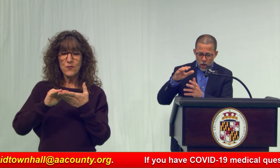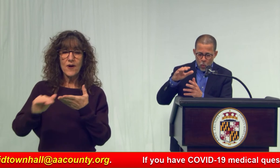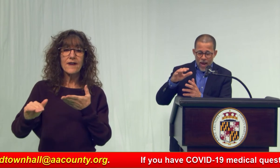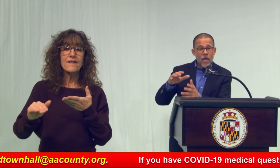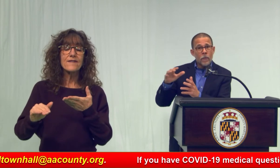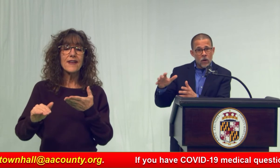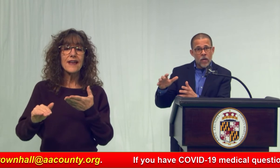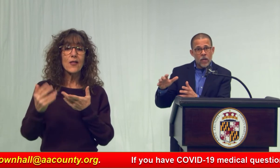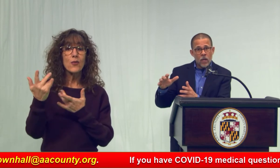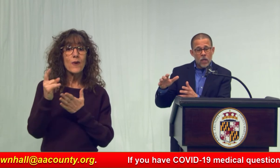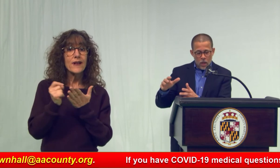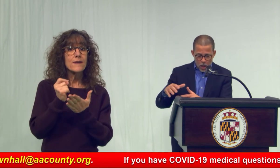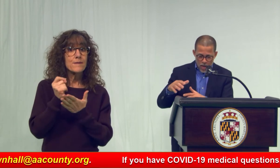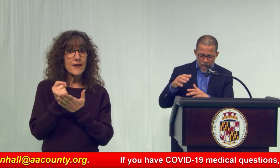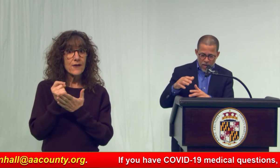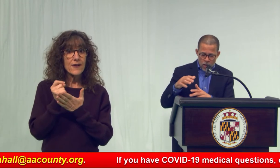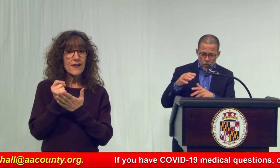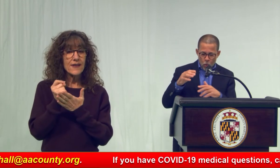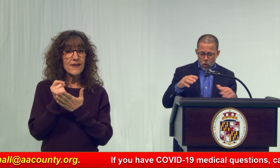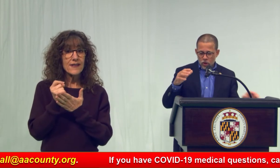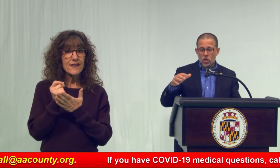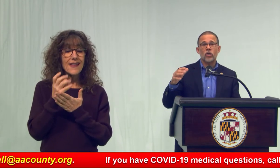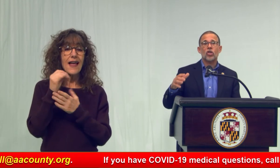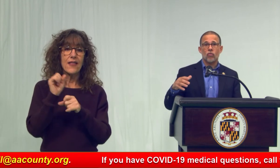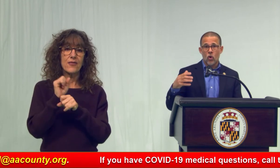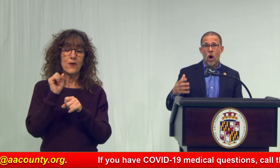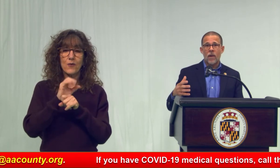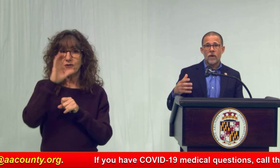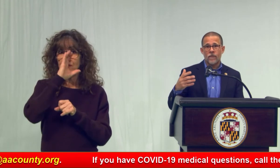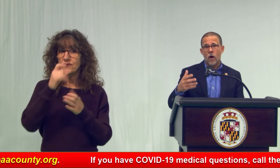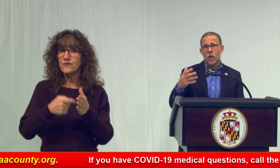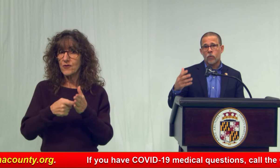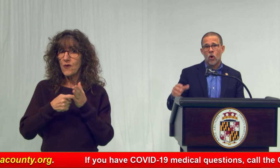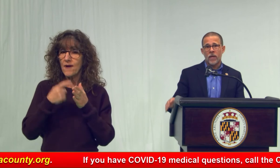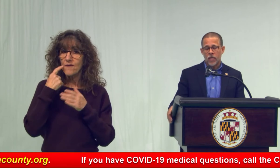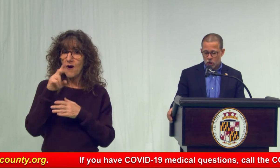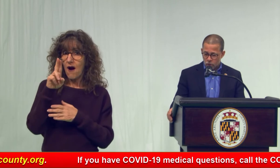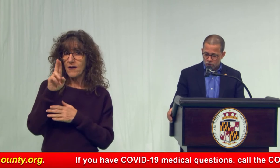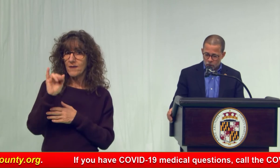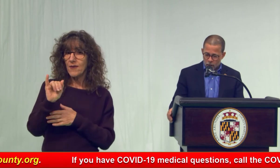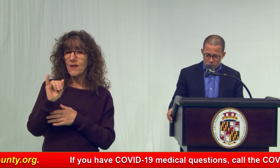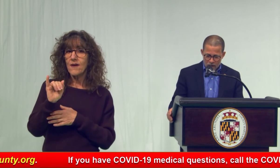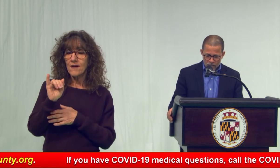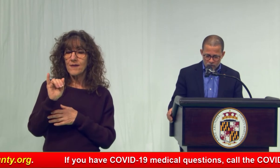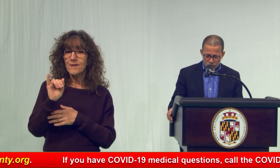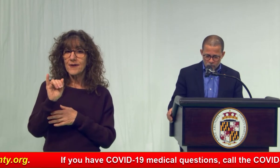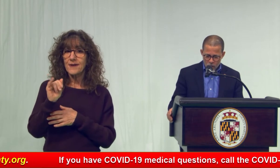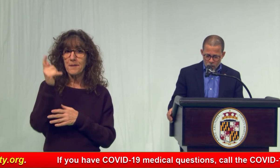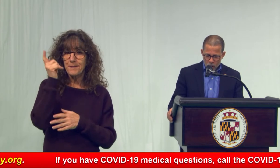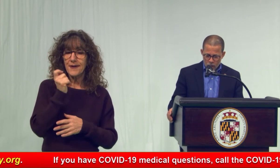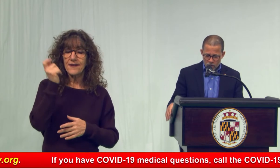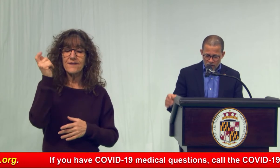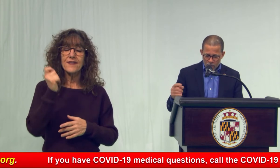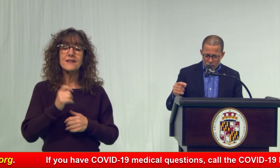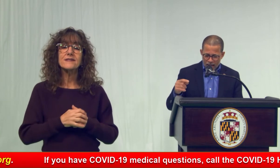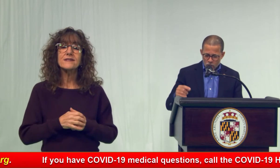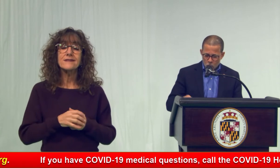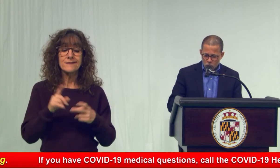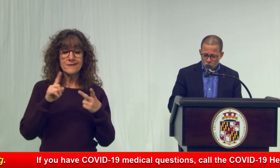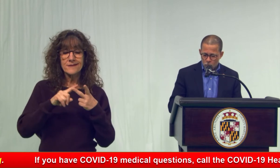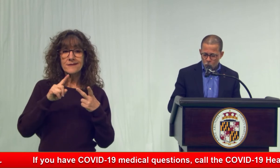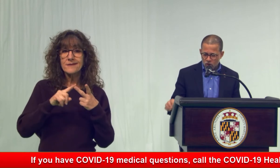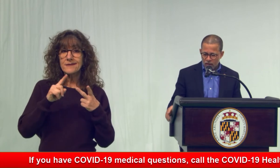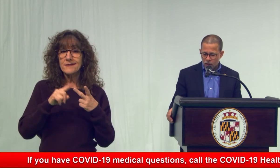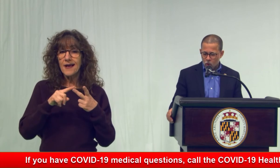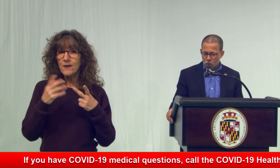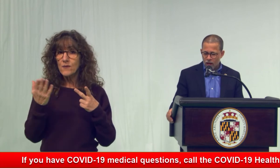the waiting period and the work search requirement for unemployment insurance benefits. The second package